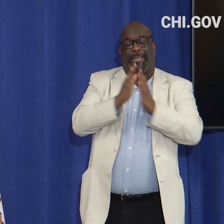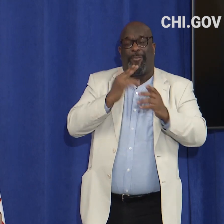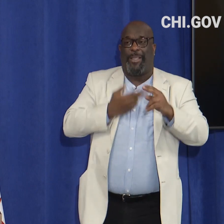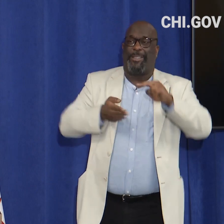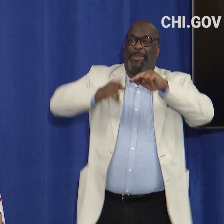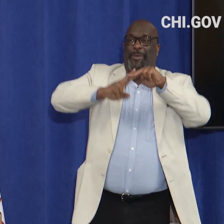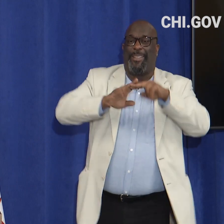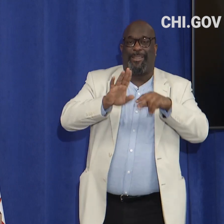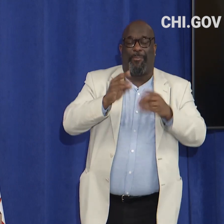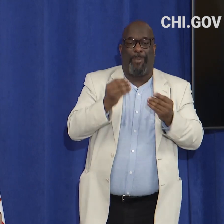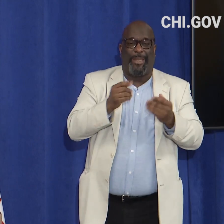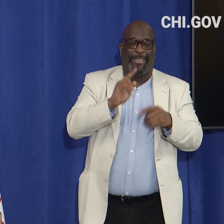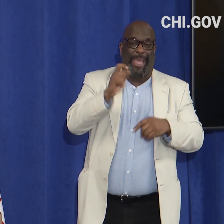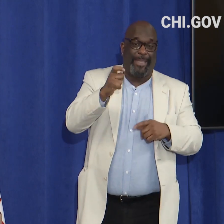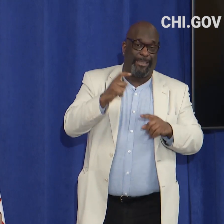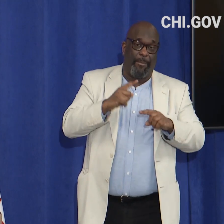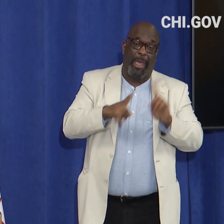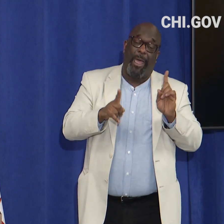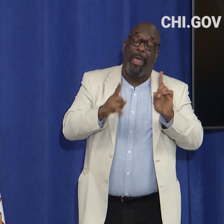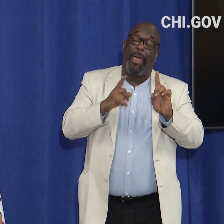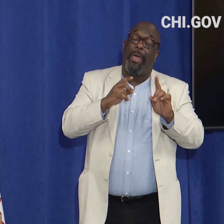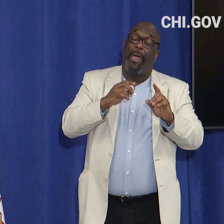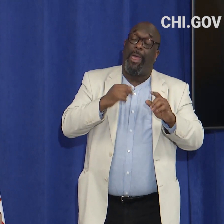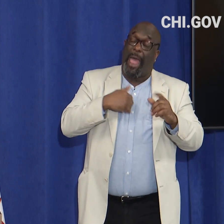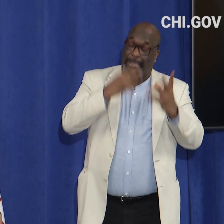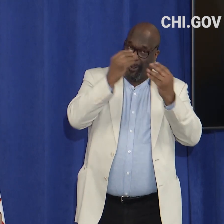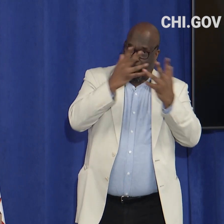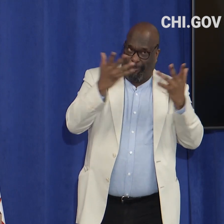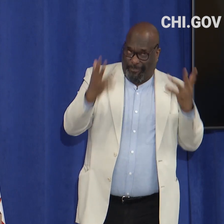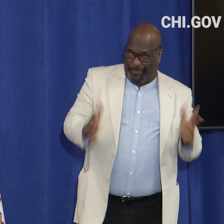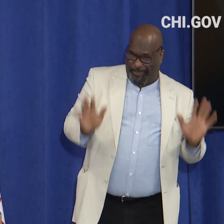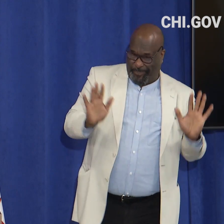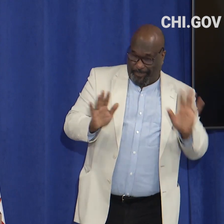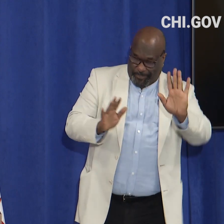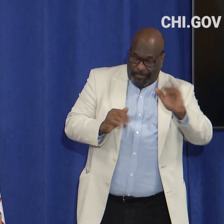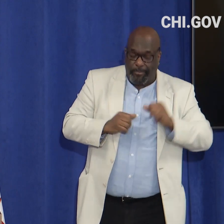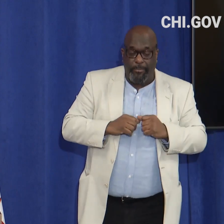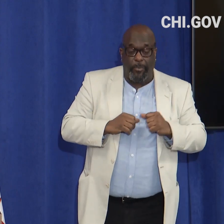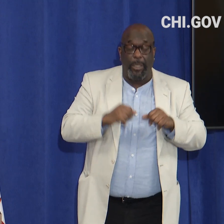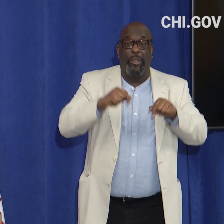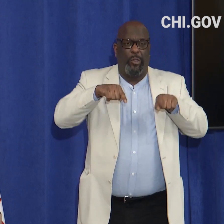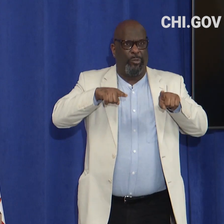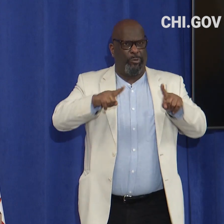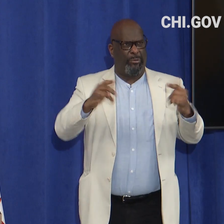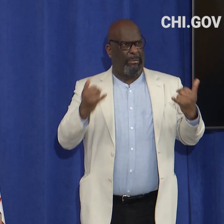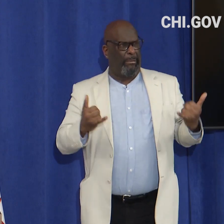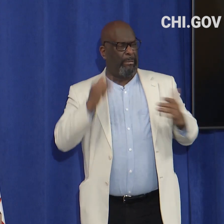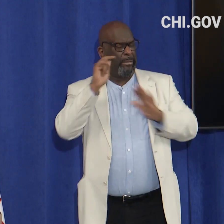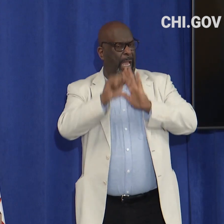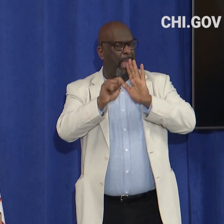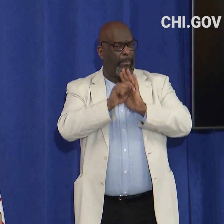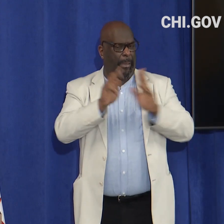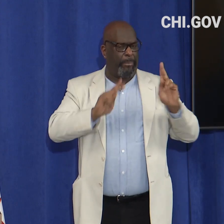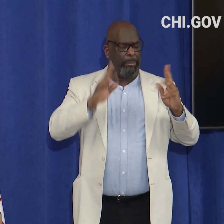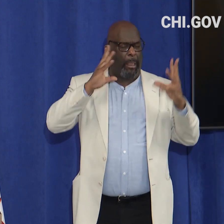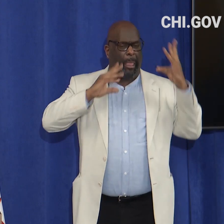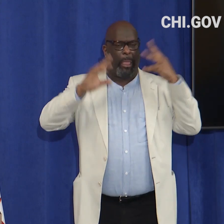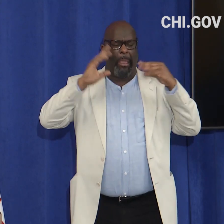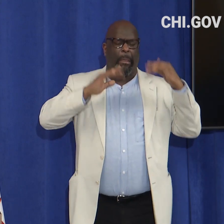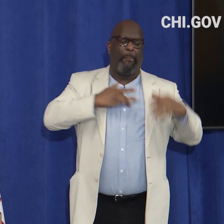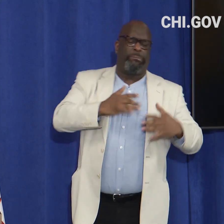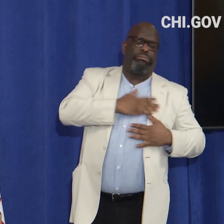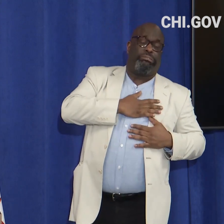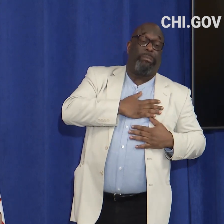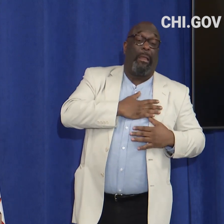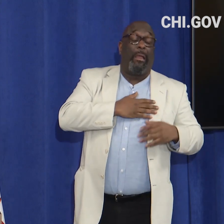increase. What I've said is, in this time, people are hurting. I mean, significantly hurting. Part of